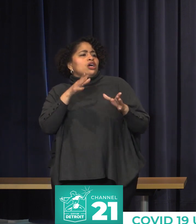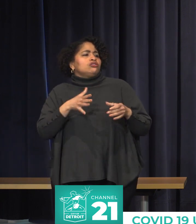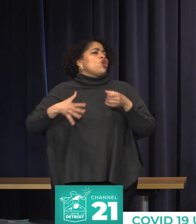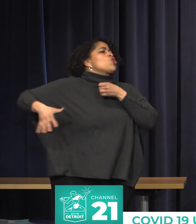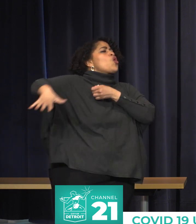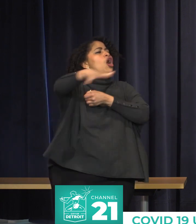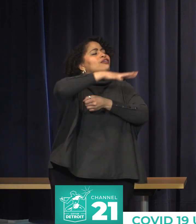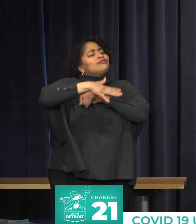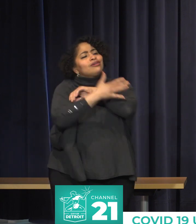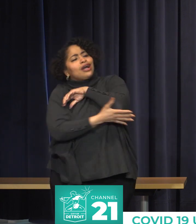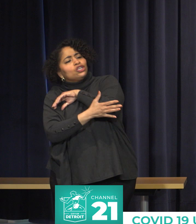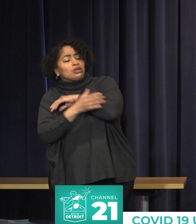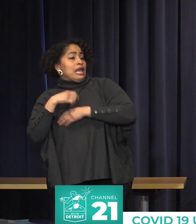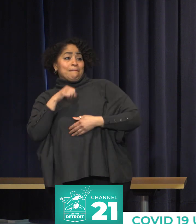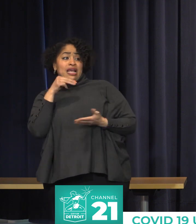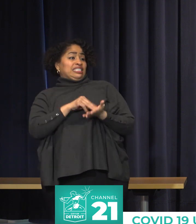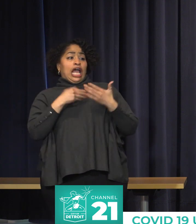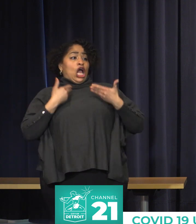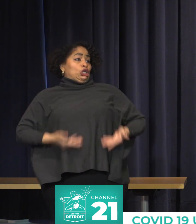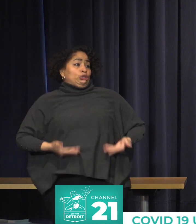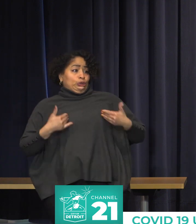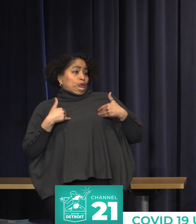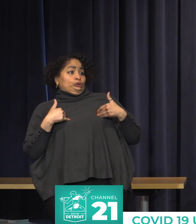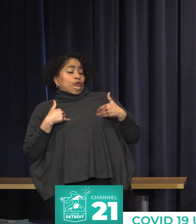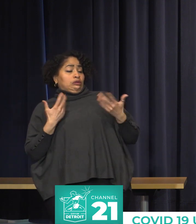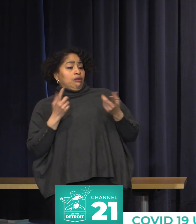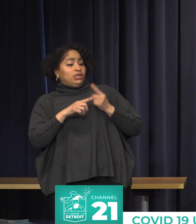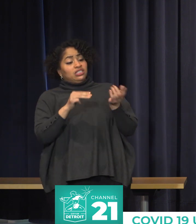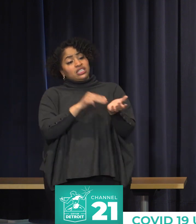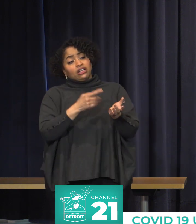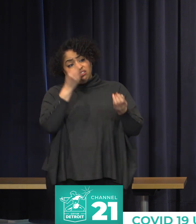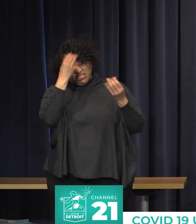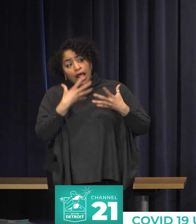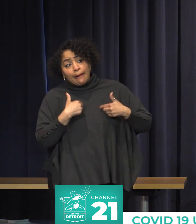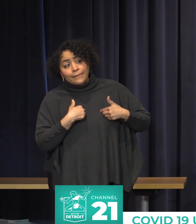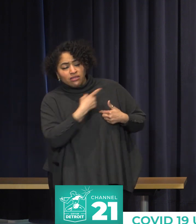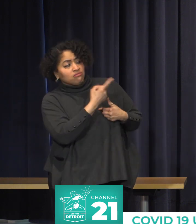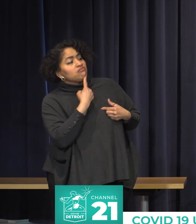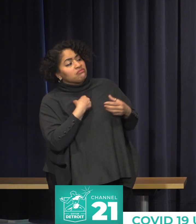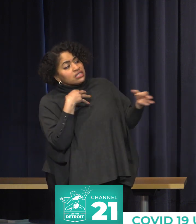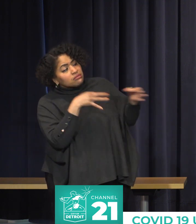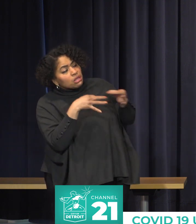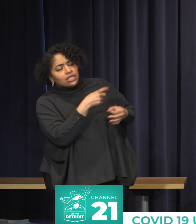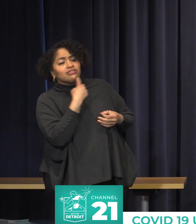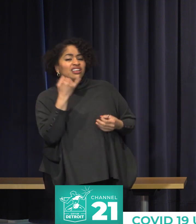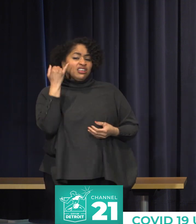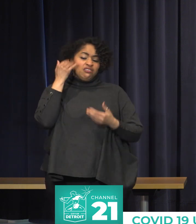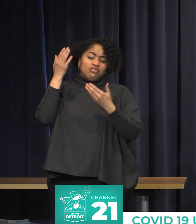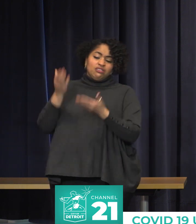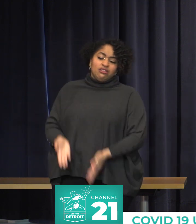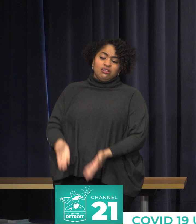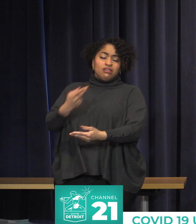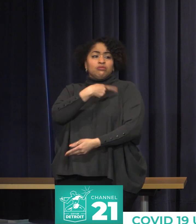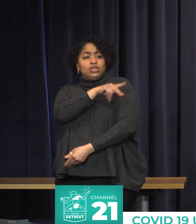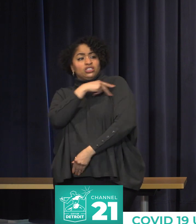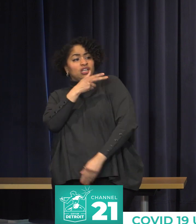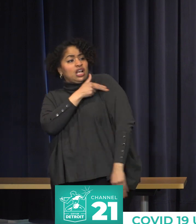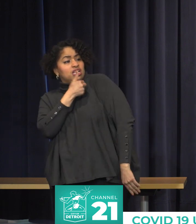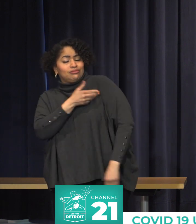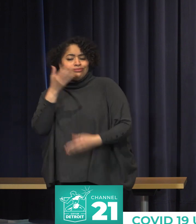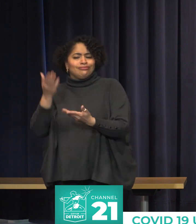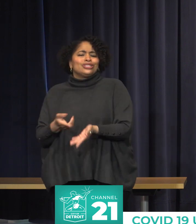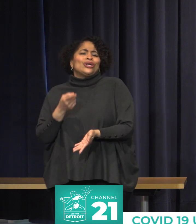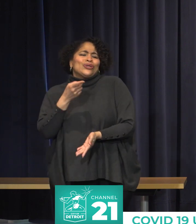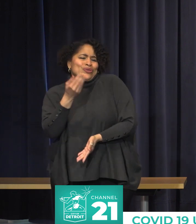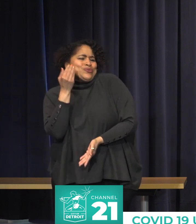And so I'm not a doctor, but what the doctors tell me is if you've got a patient in the hospital, you